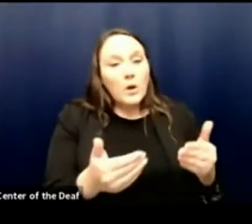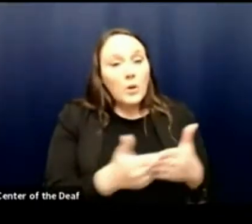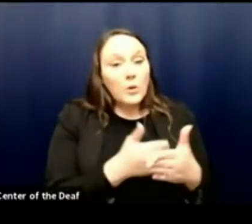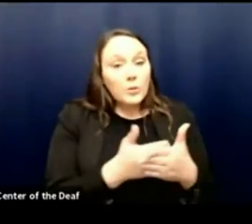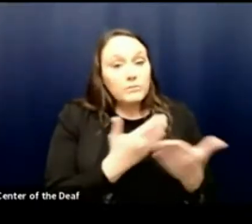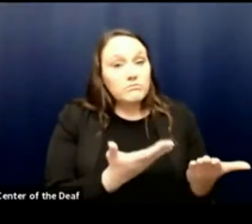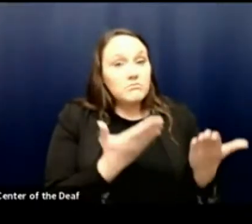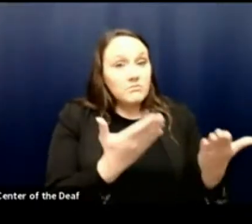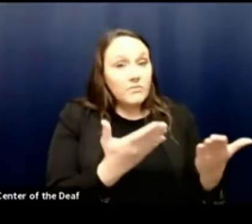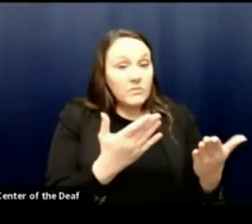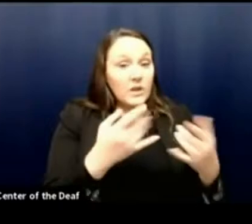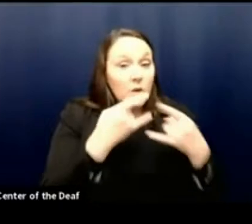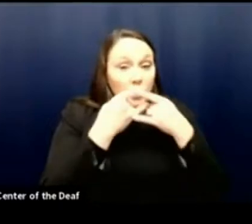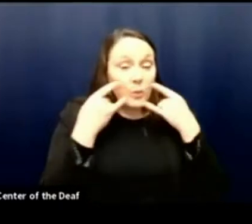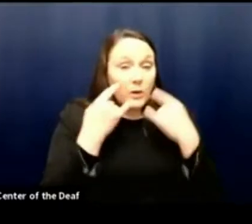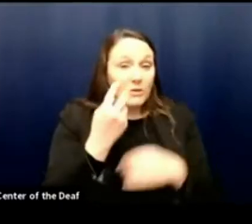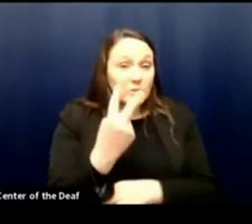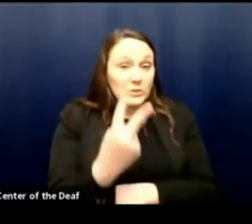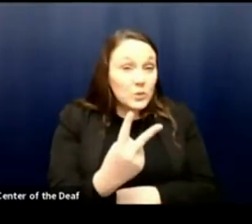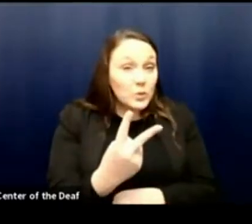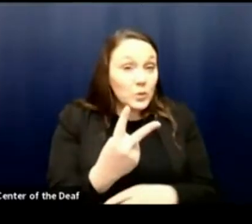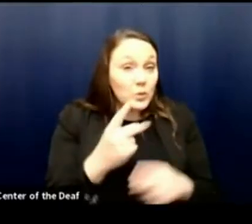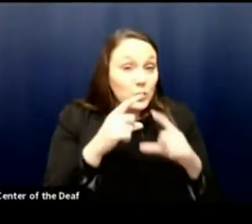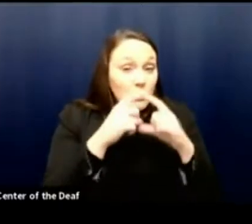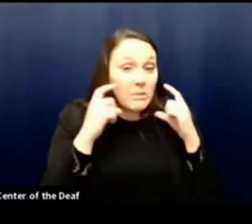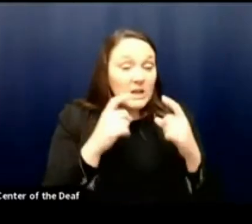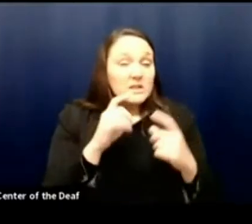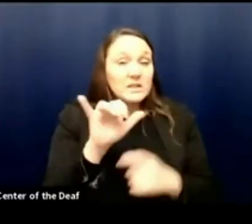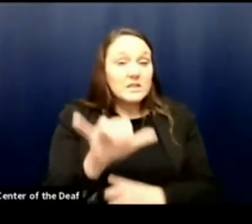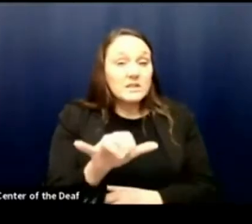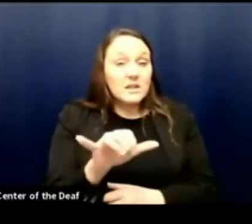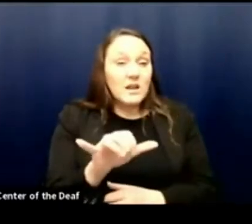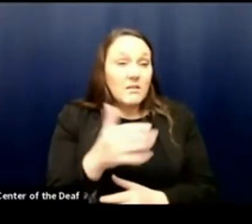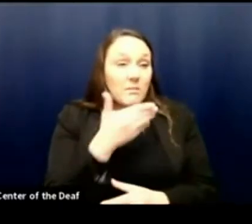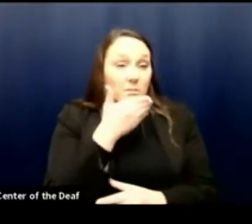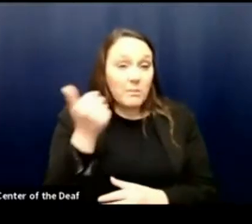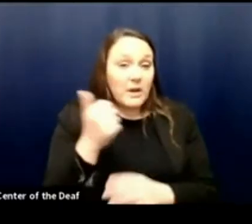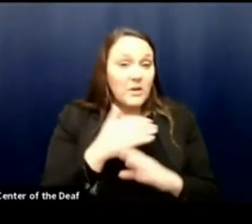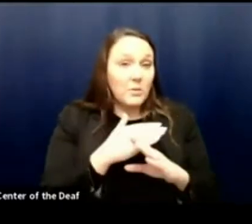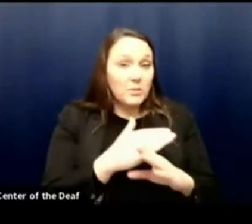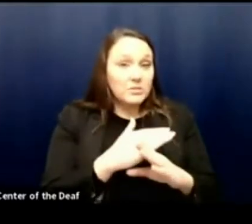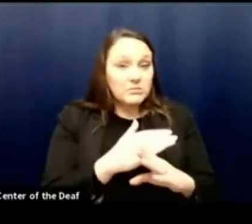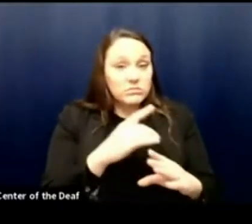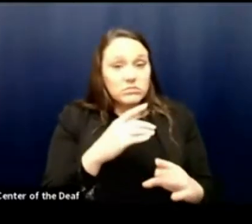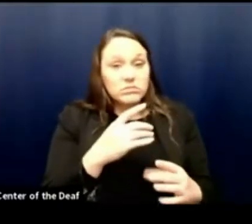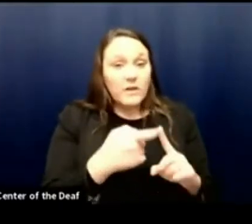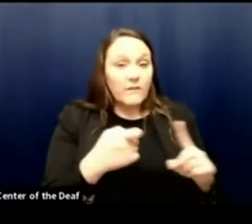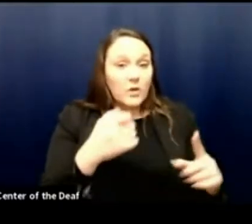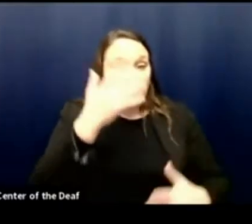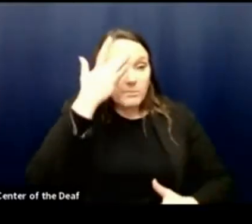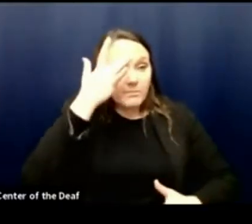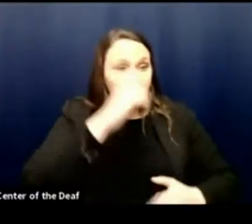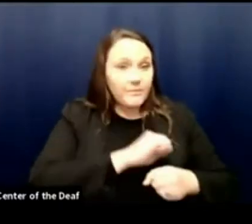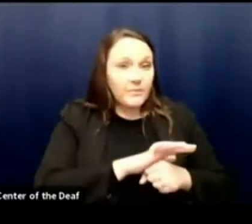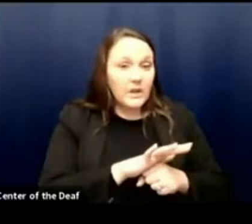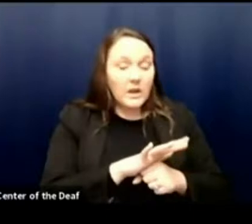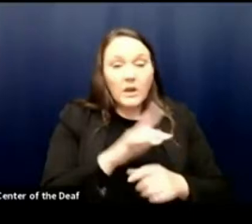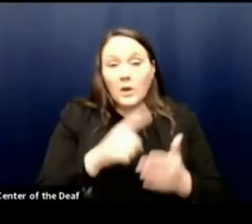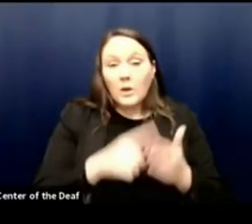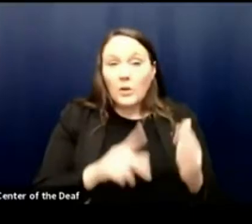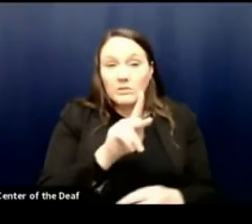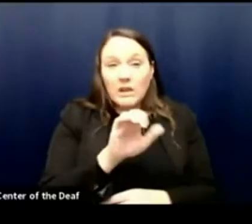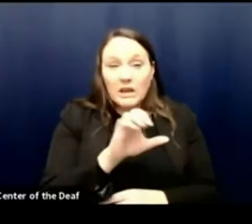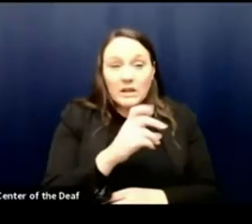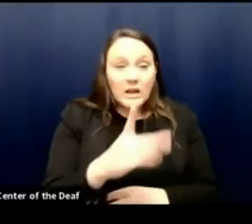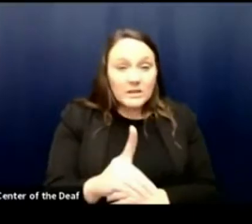wear 2 masks, doubling up on masks to better protect against the virus and virus variants. What does KCHD think of this? Should